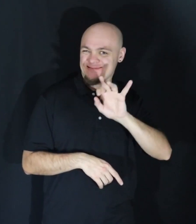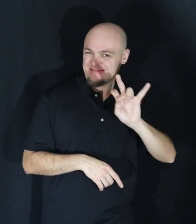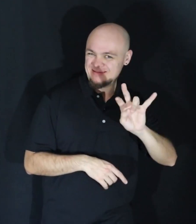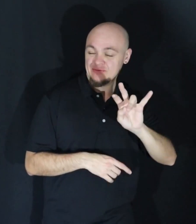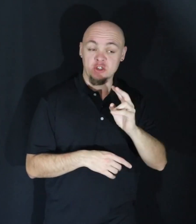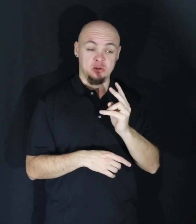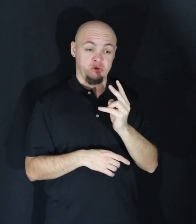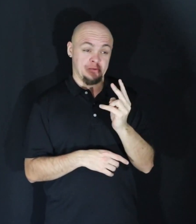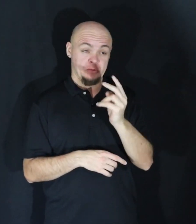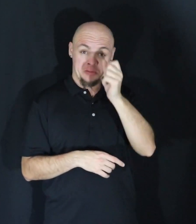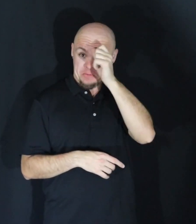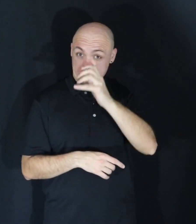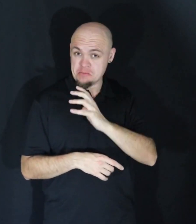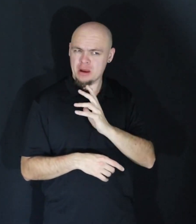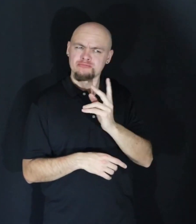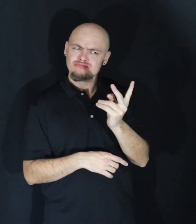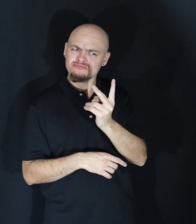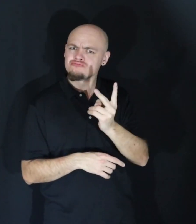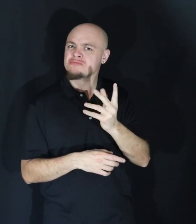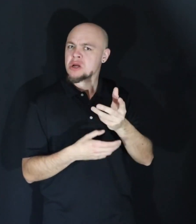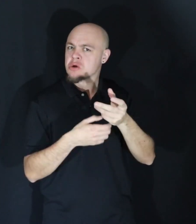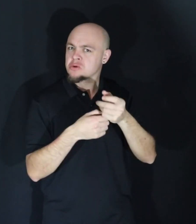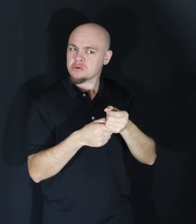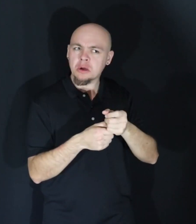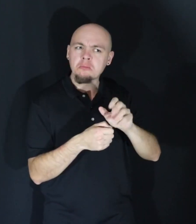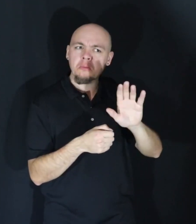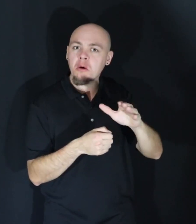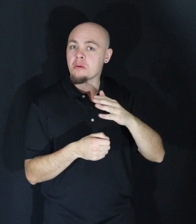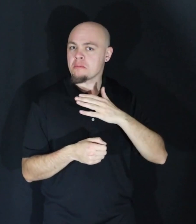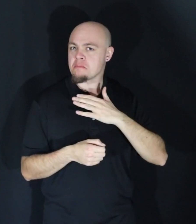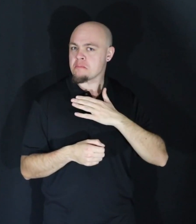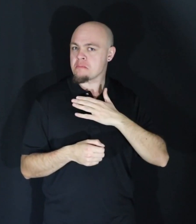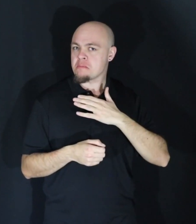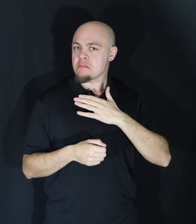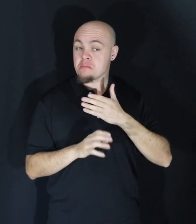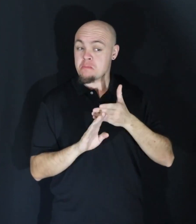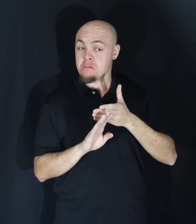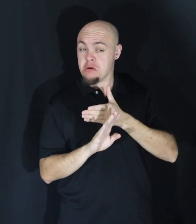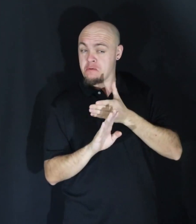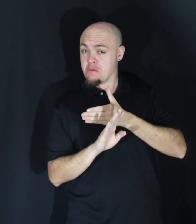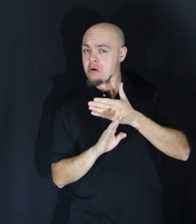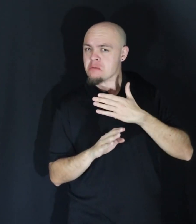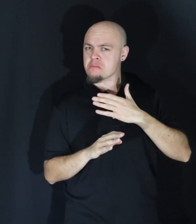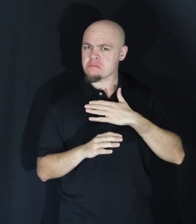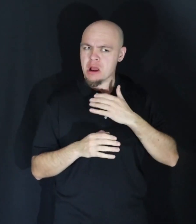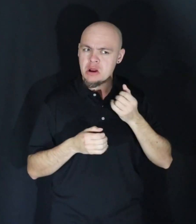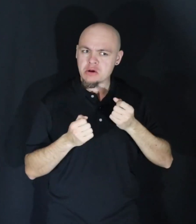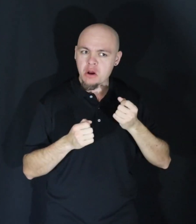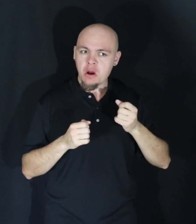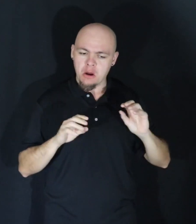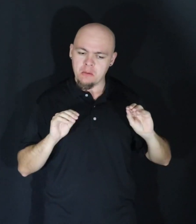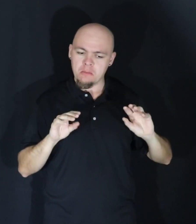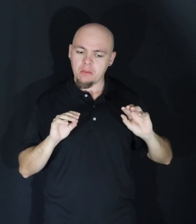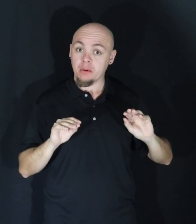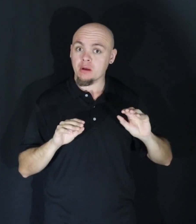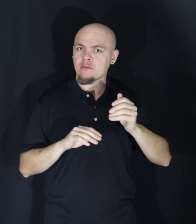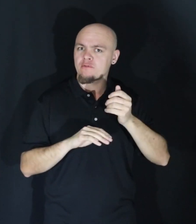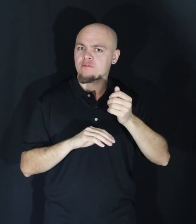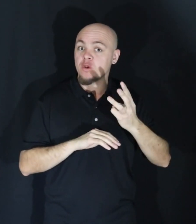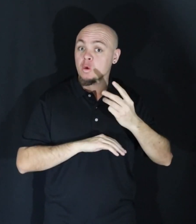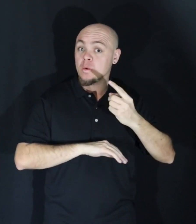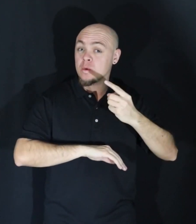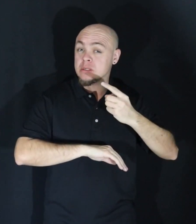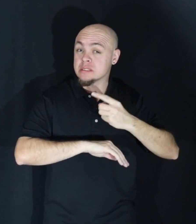two guys whom I trusted to install speakers a few days prior broke into my car, stole